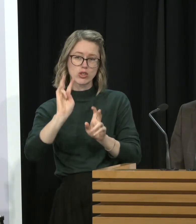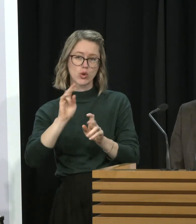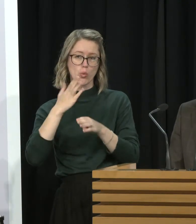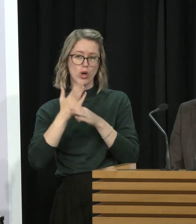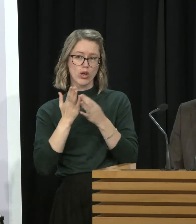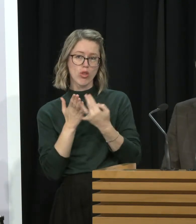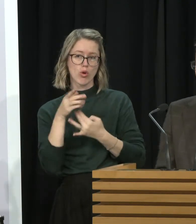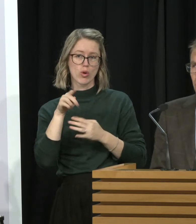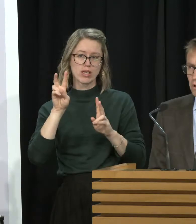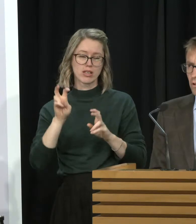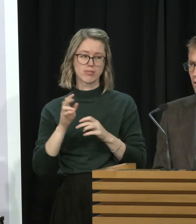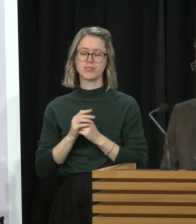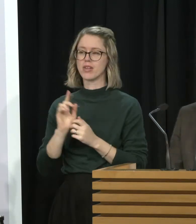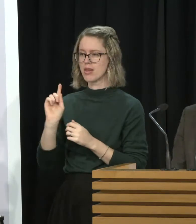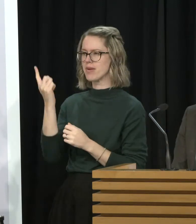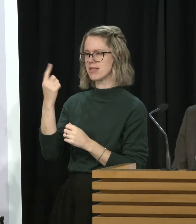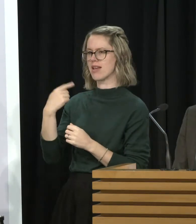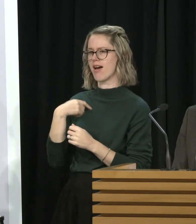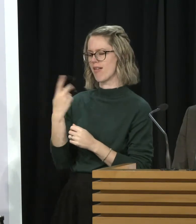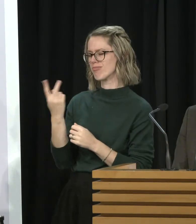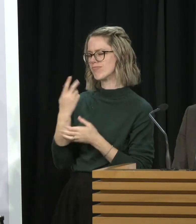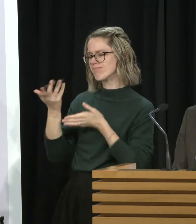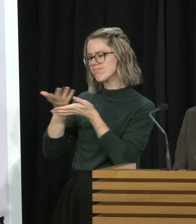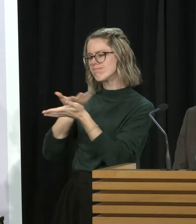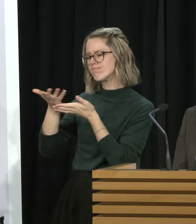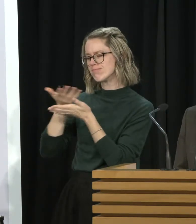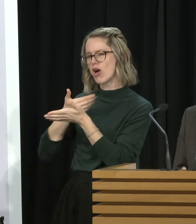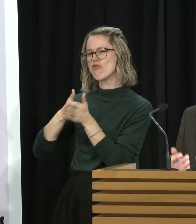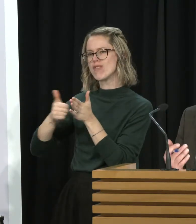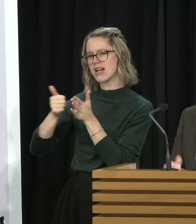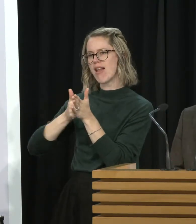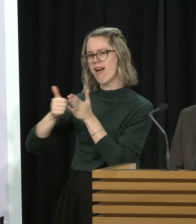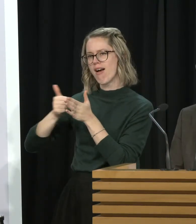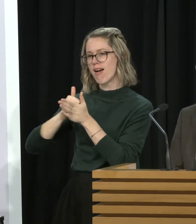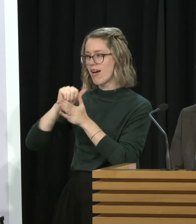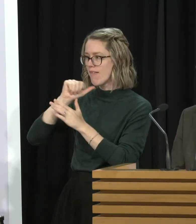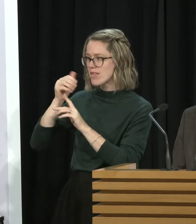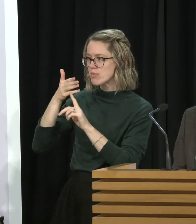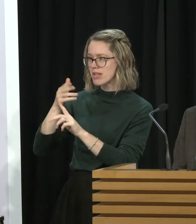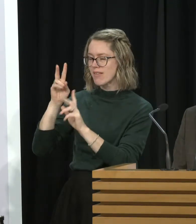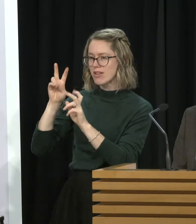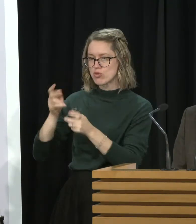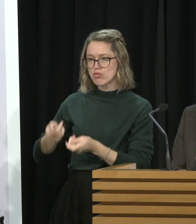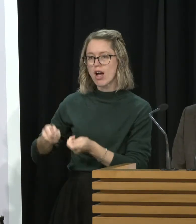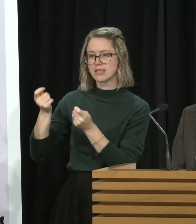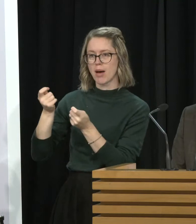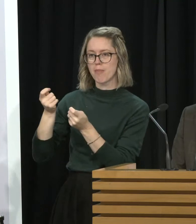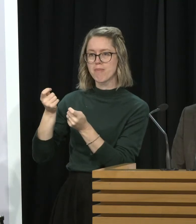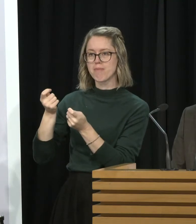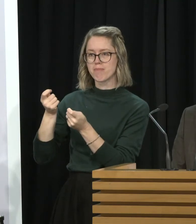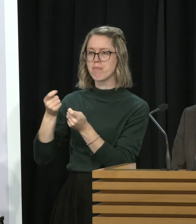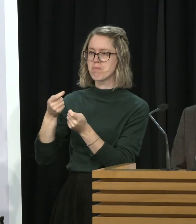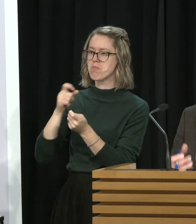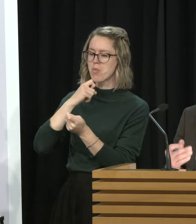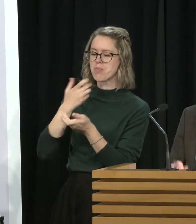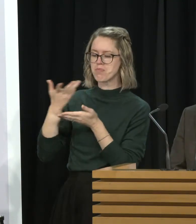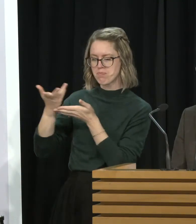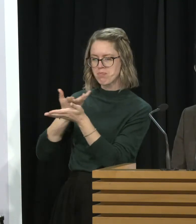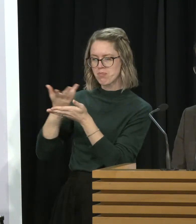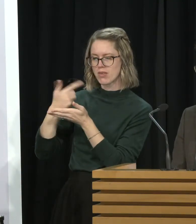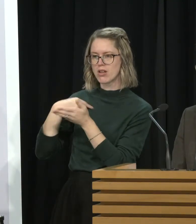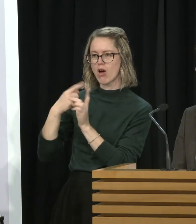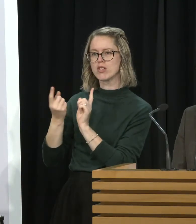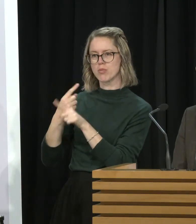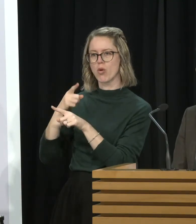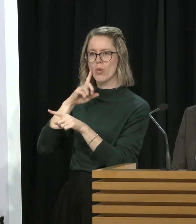working through them? Oh, the Minister and I communicate regularly, and if there are specific issues that arise, we have a conversation and I